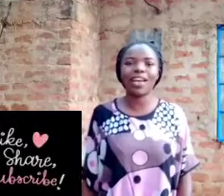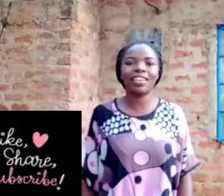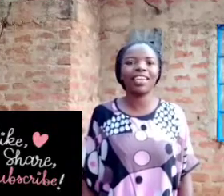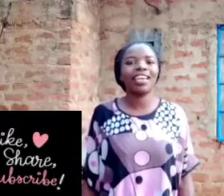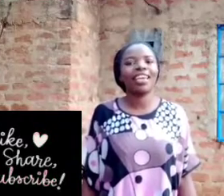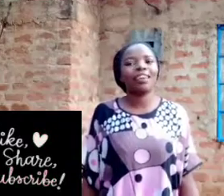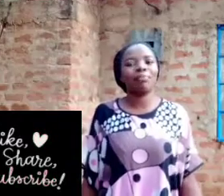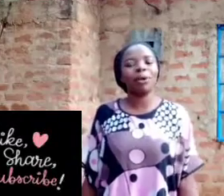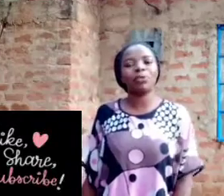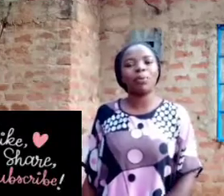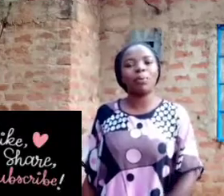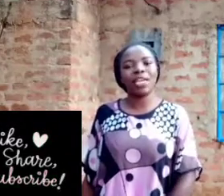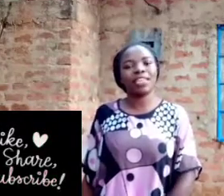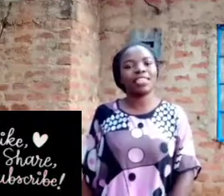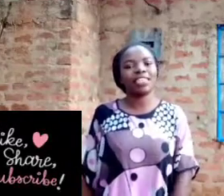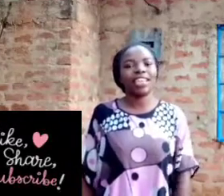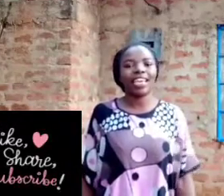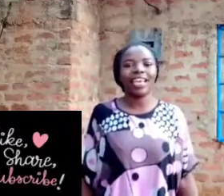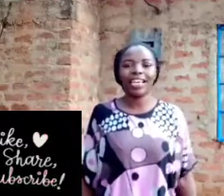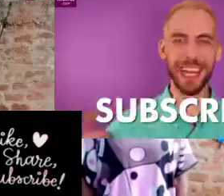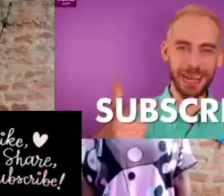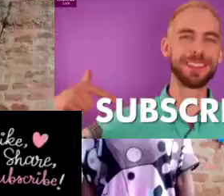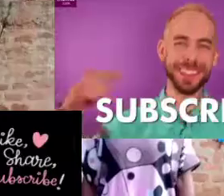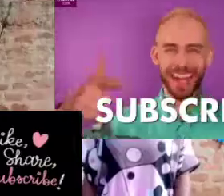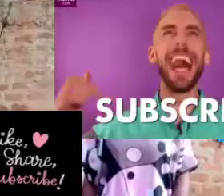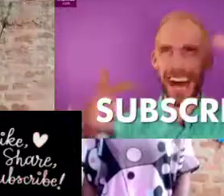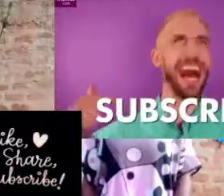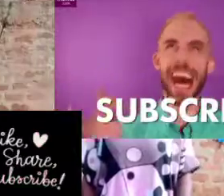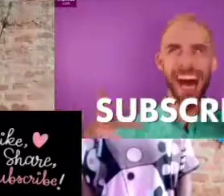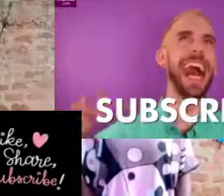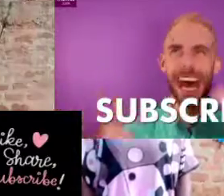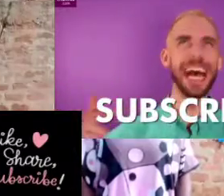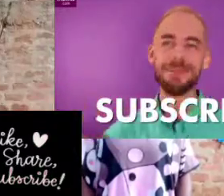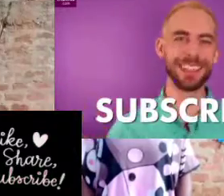one. Remember to comment and also subscribe to this channel.